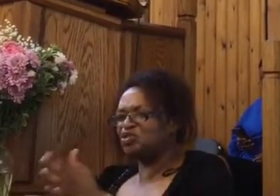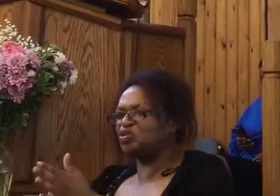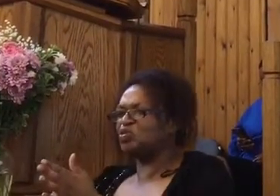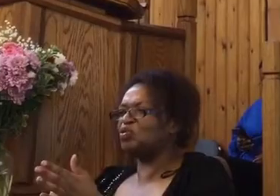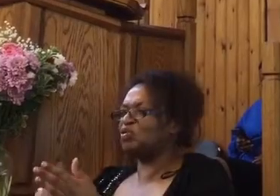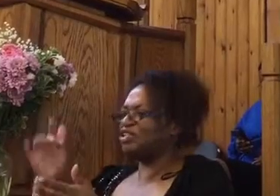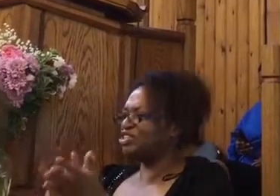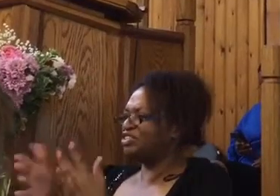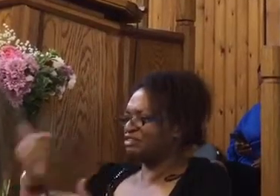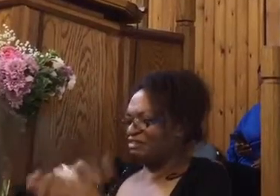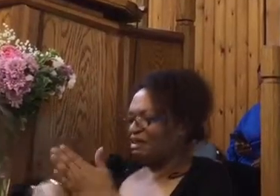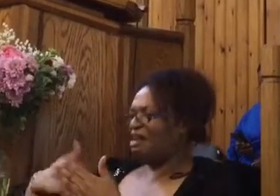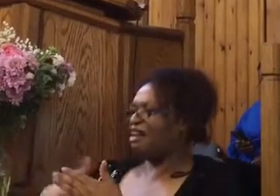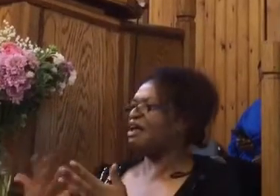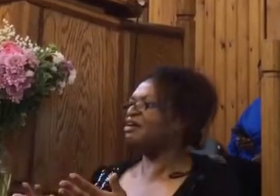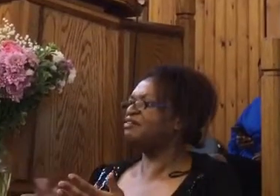Jesus?